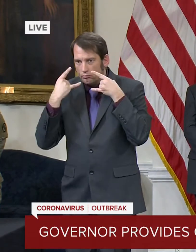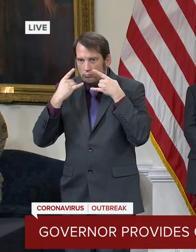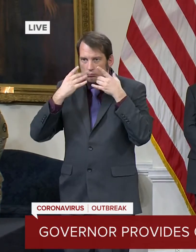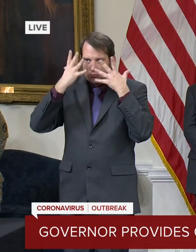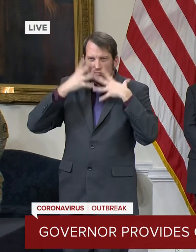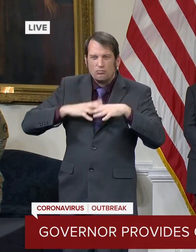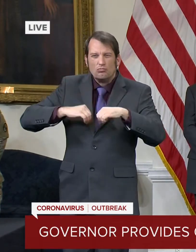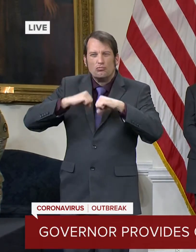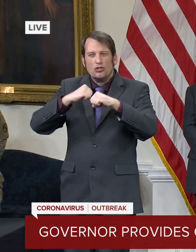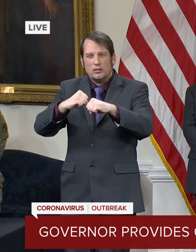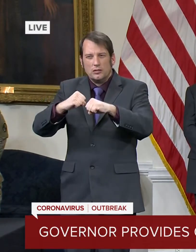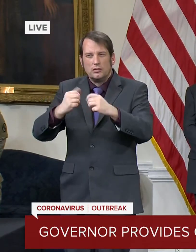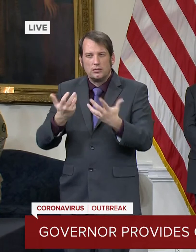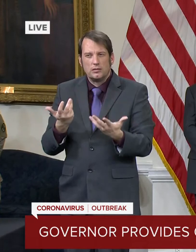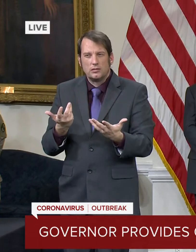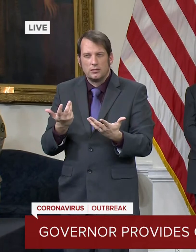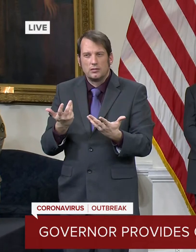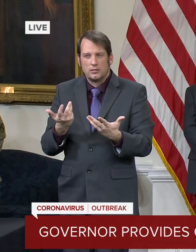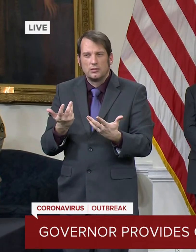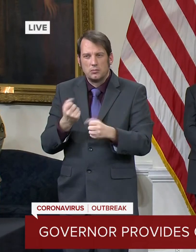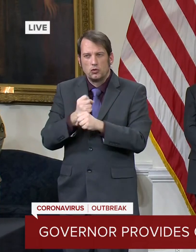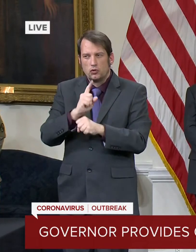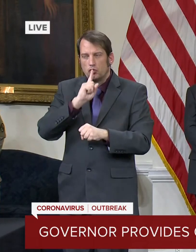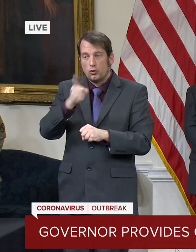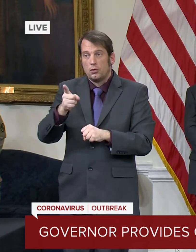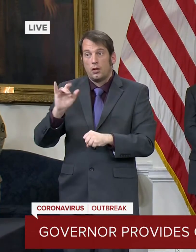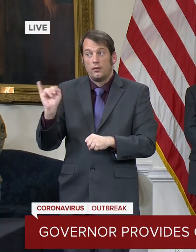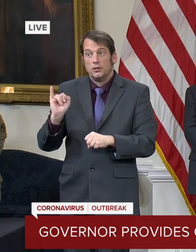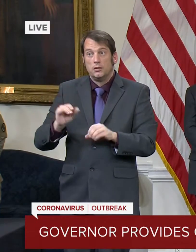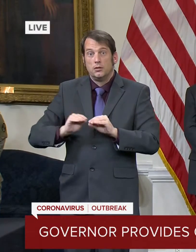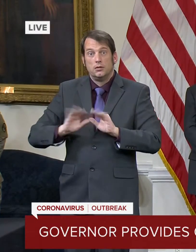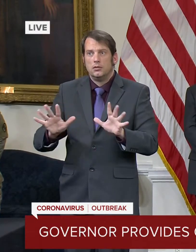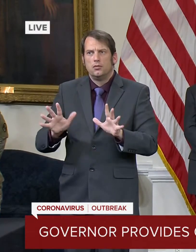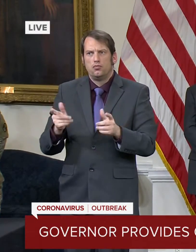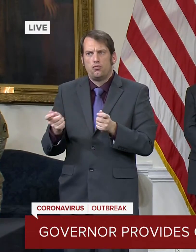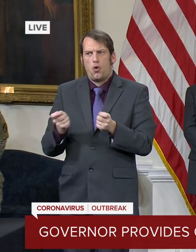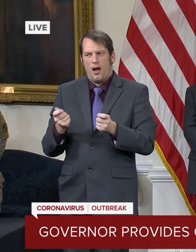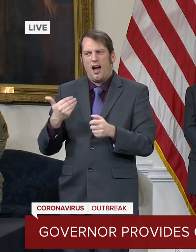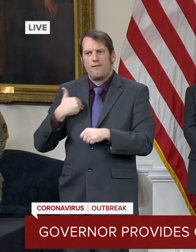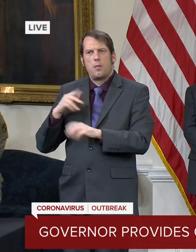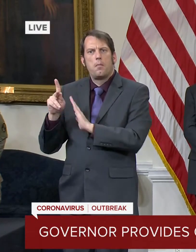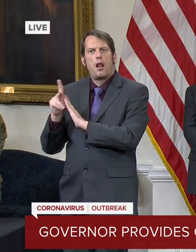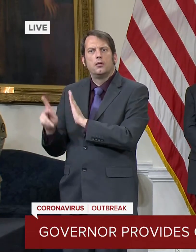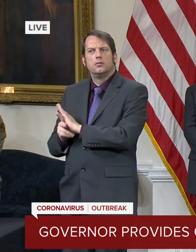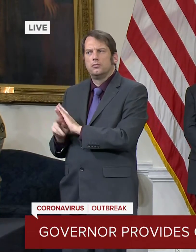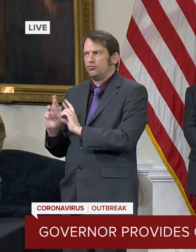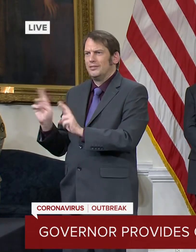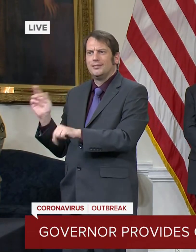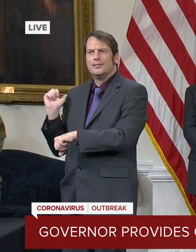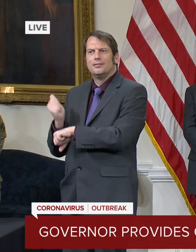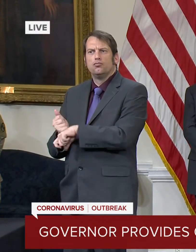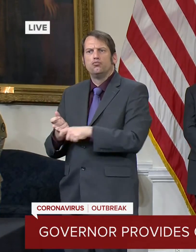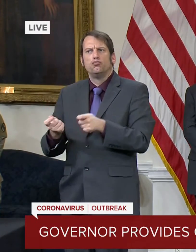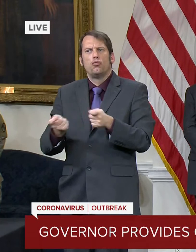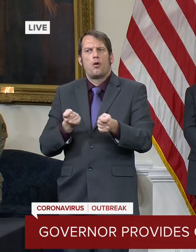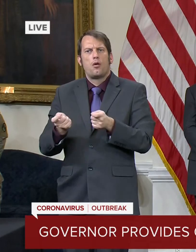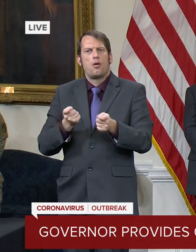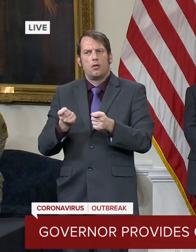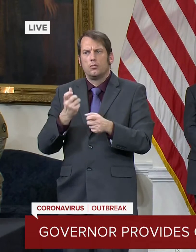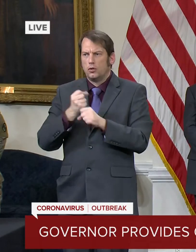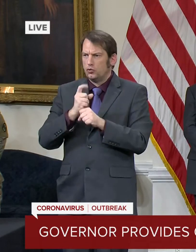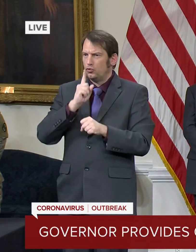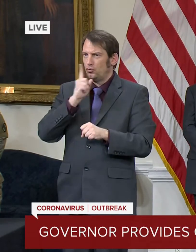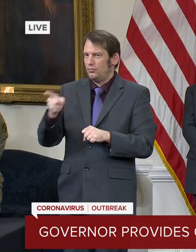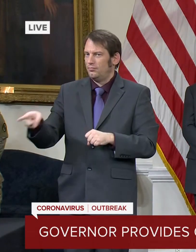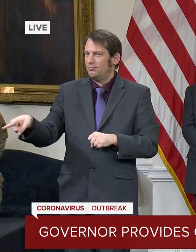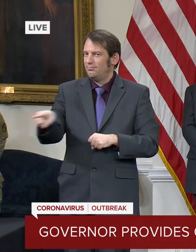robust infection control practices are in place to assure continued safety of patients,